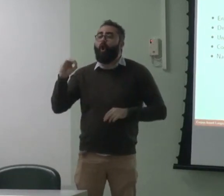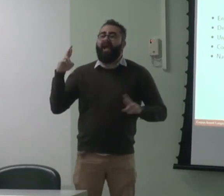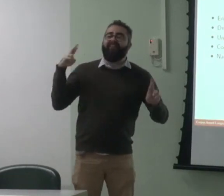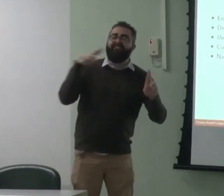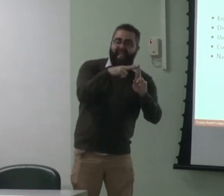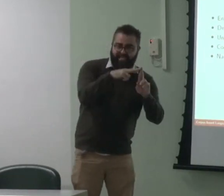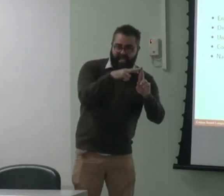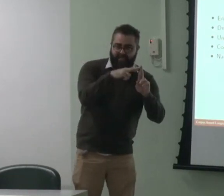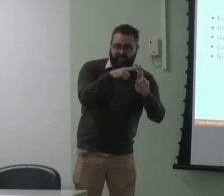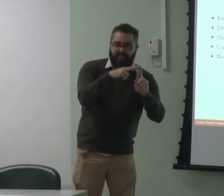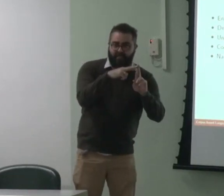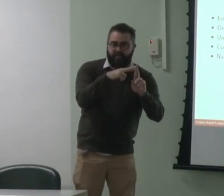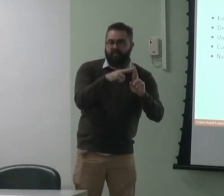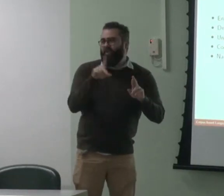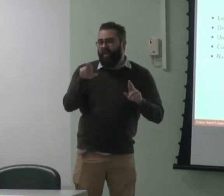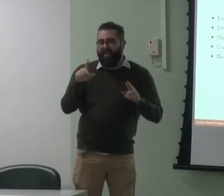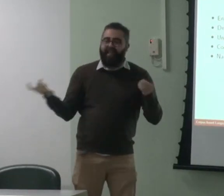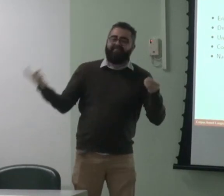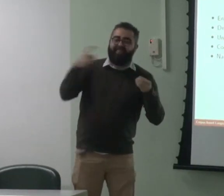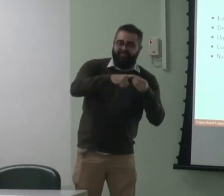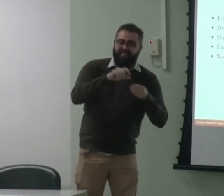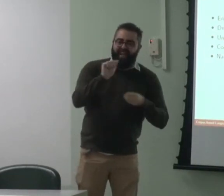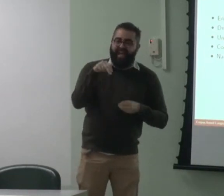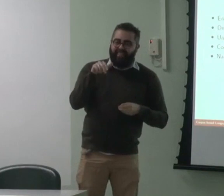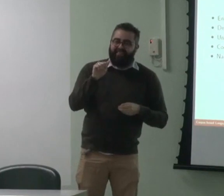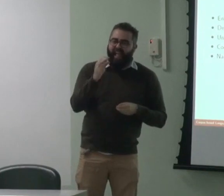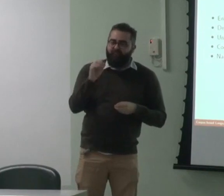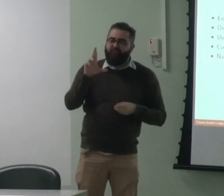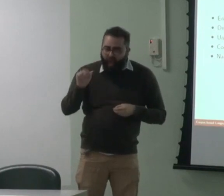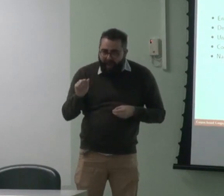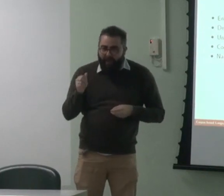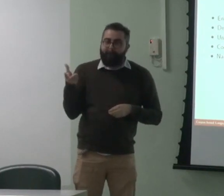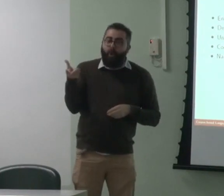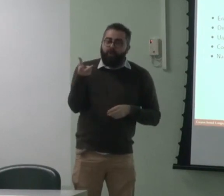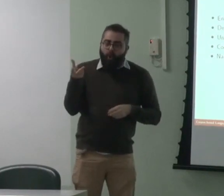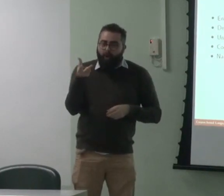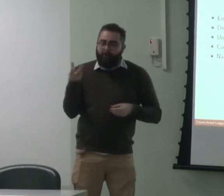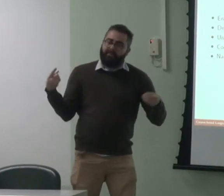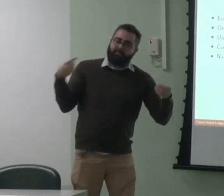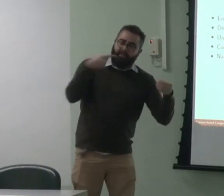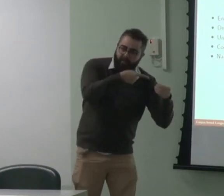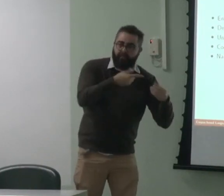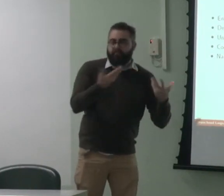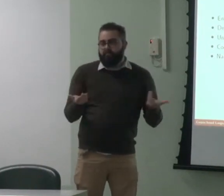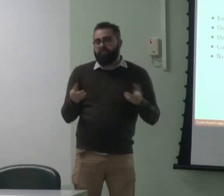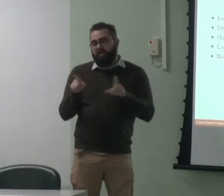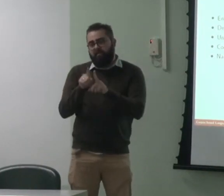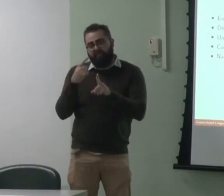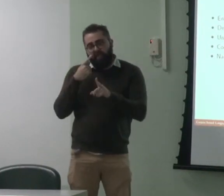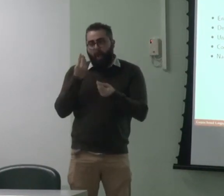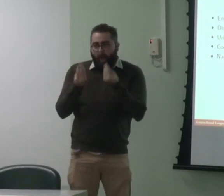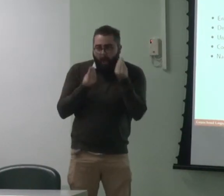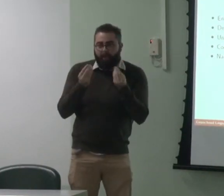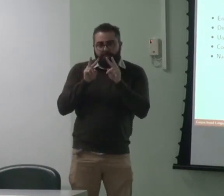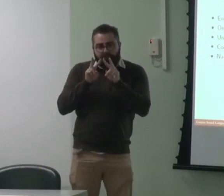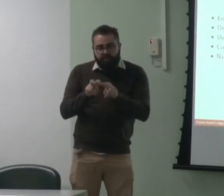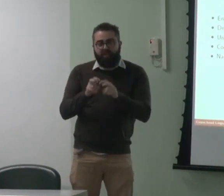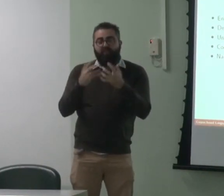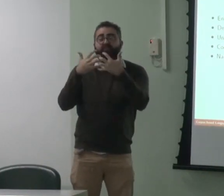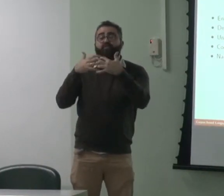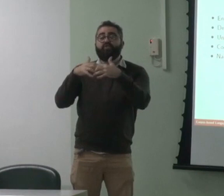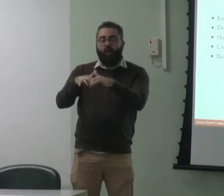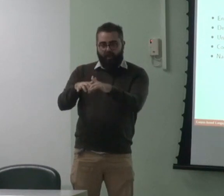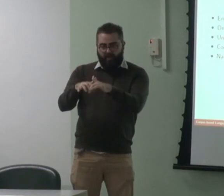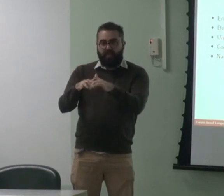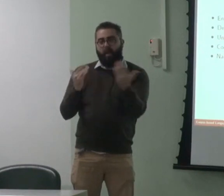noun phrases, including pronouns within a sentence. Again, we do it on top of UD annotated data, so you can